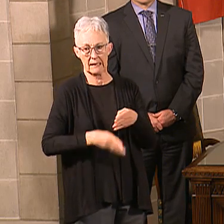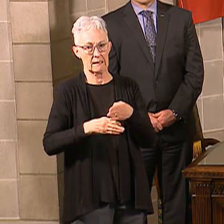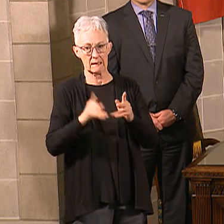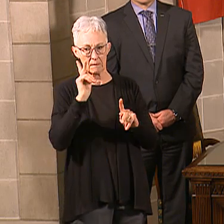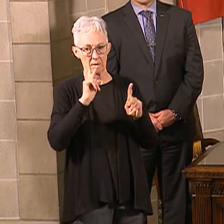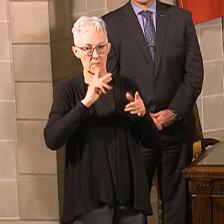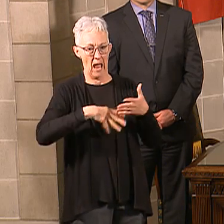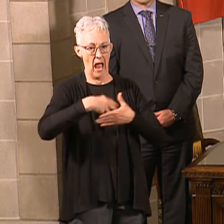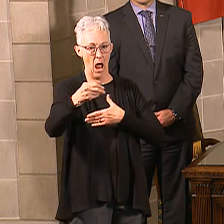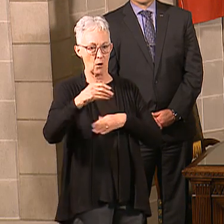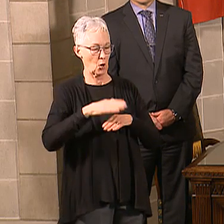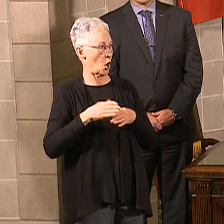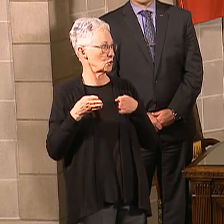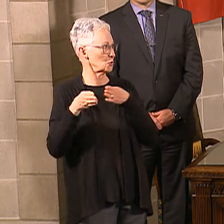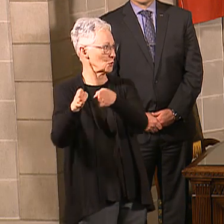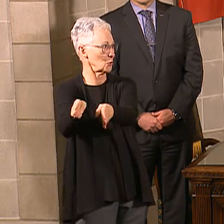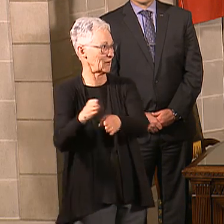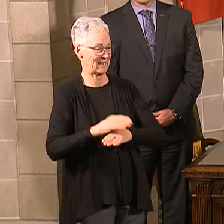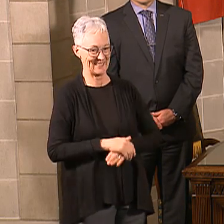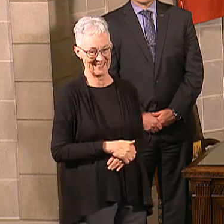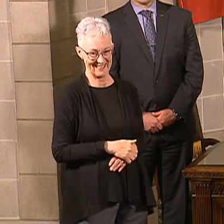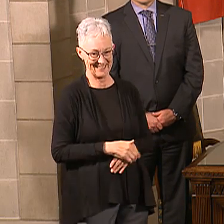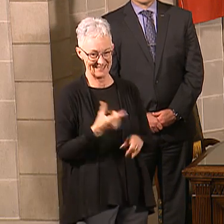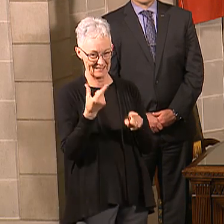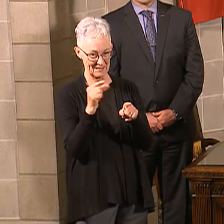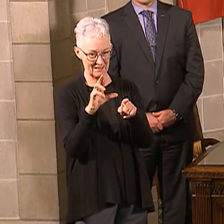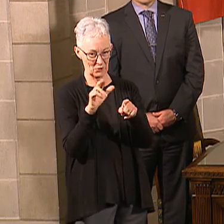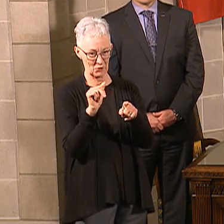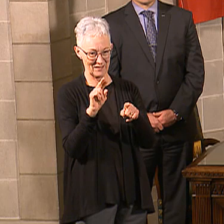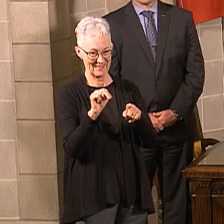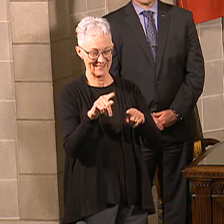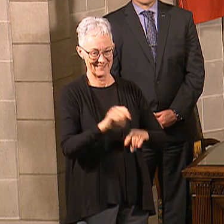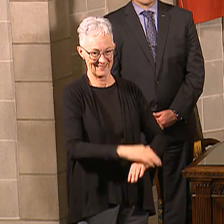Grant, you want to get back to your questions now? Some of